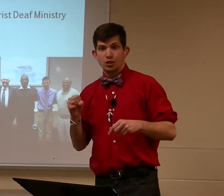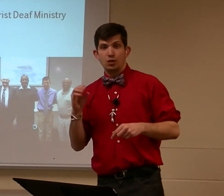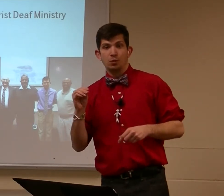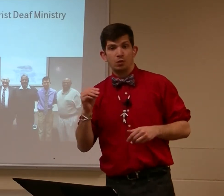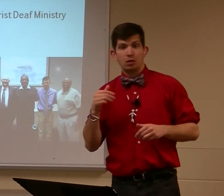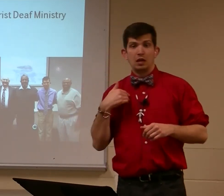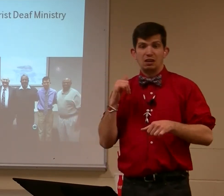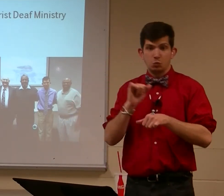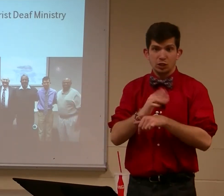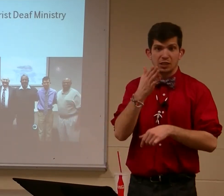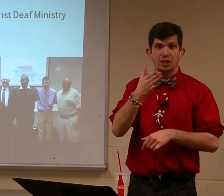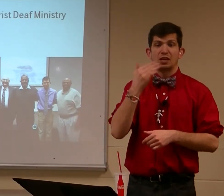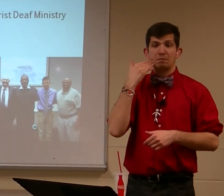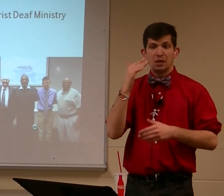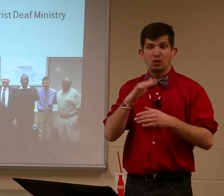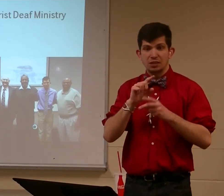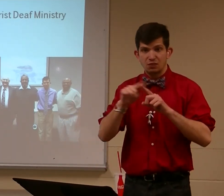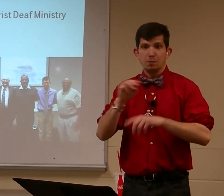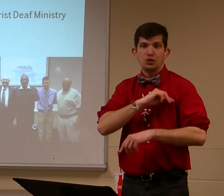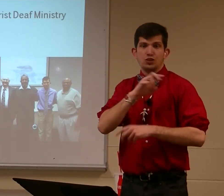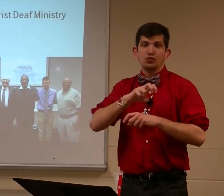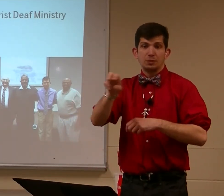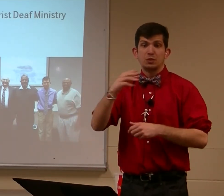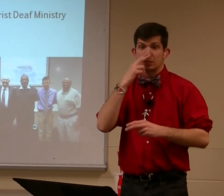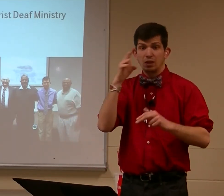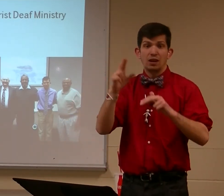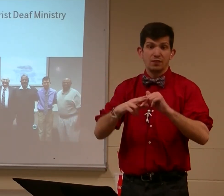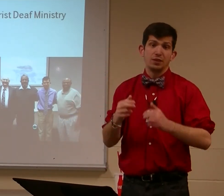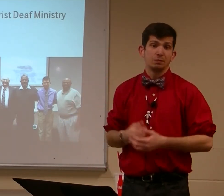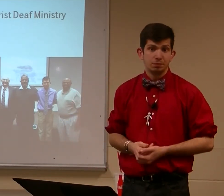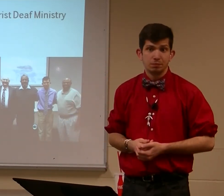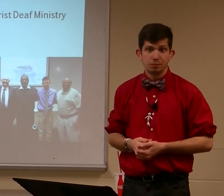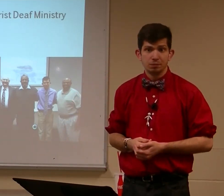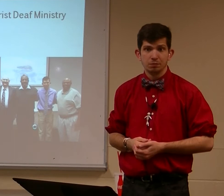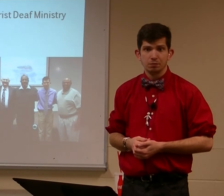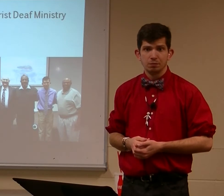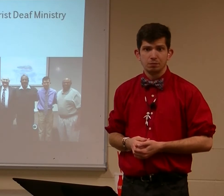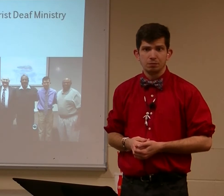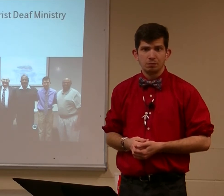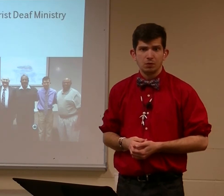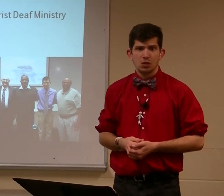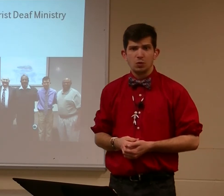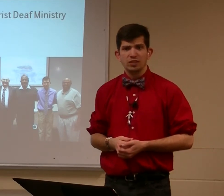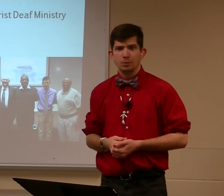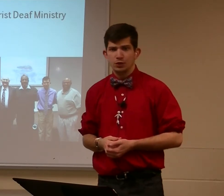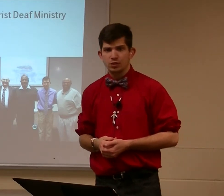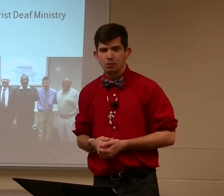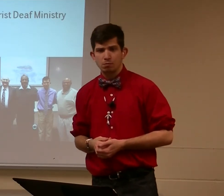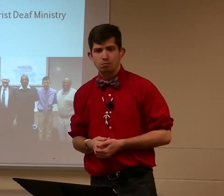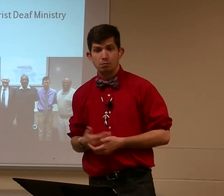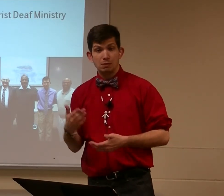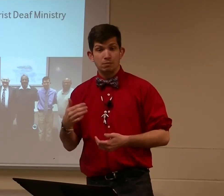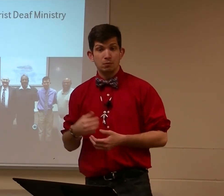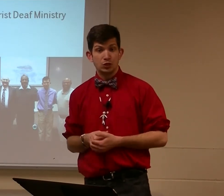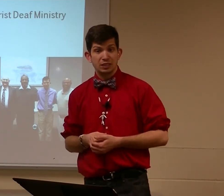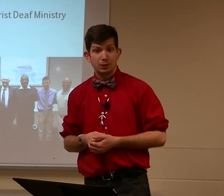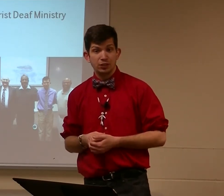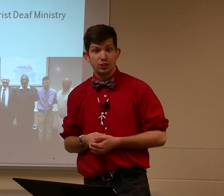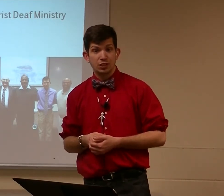So I've worked there and I've been on different mission trips, so it's a lot of fun. What is my most experience with deaf